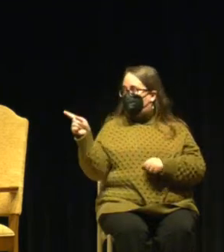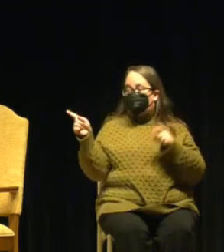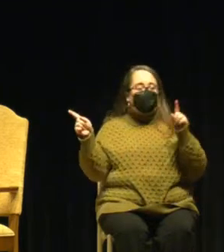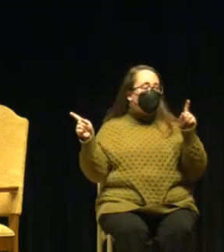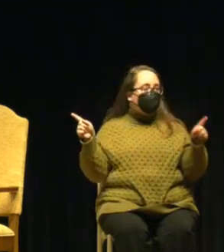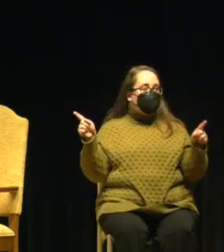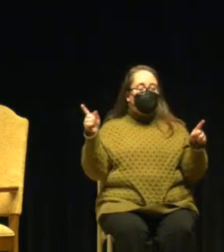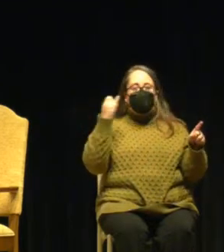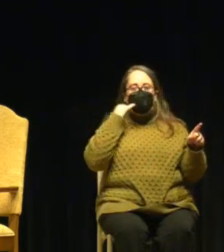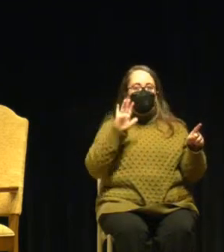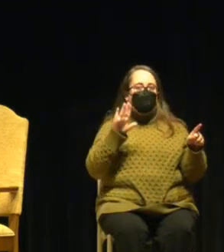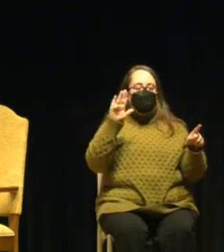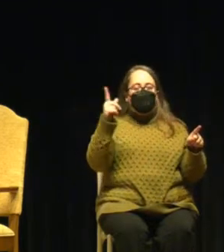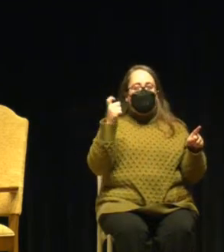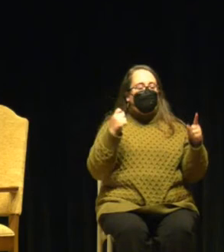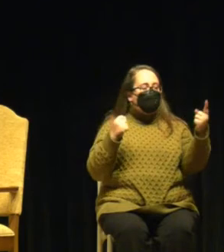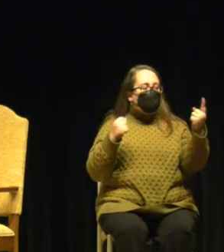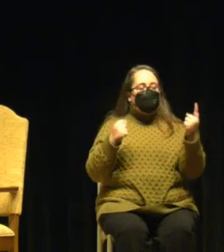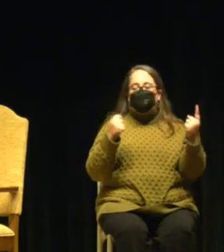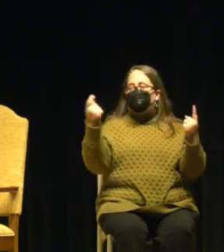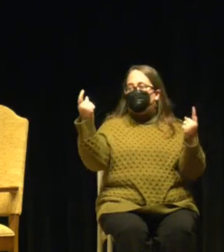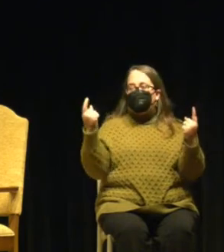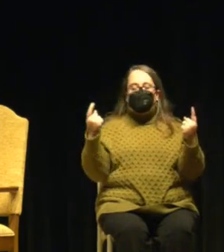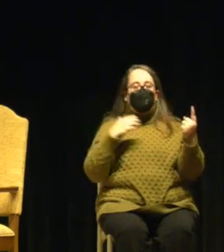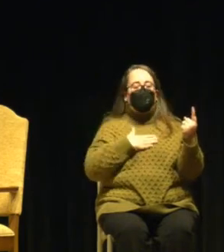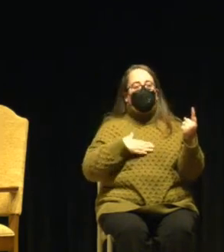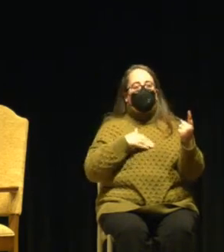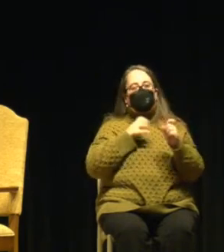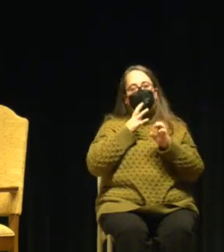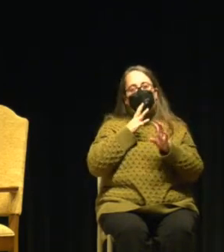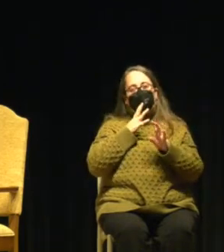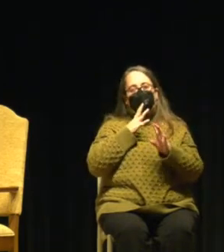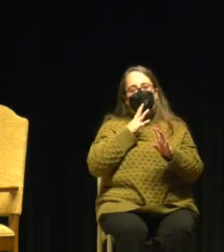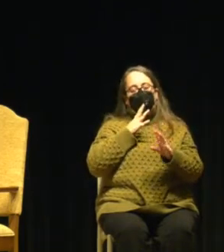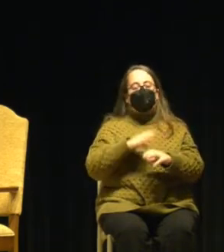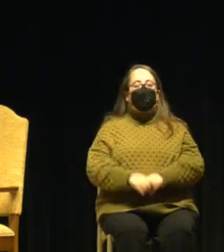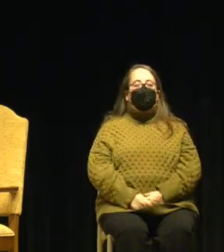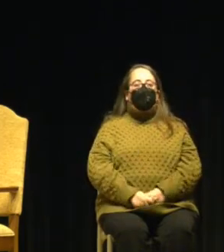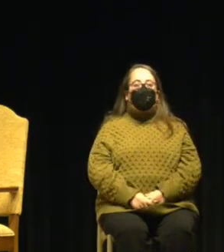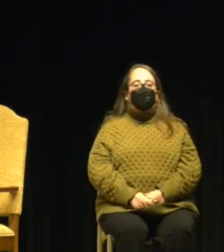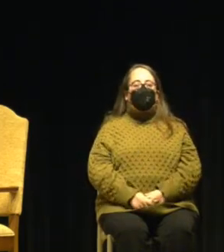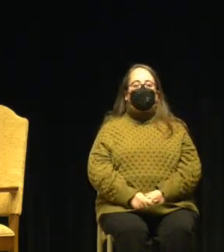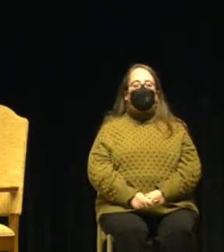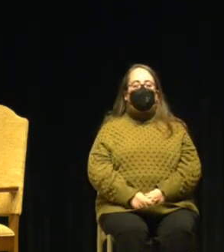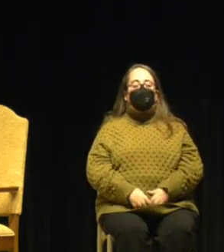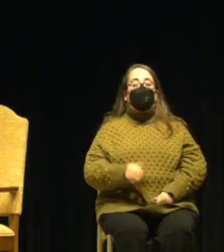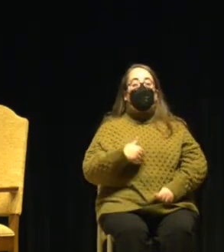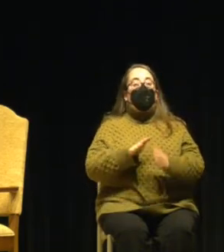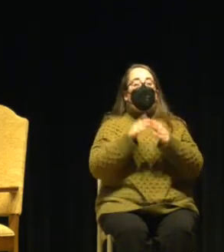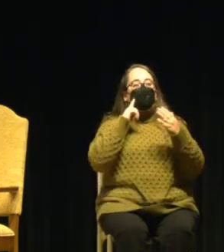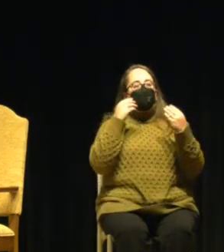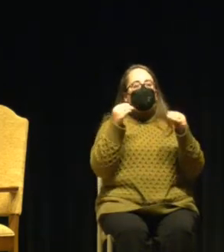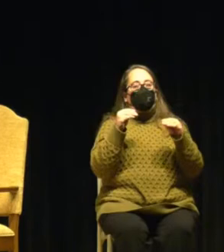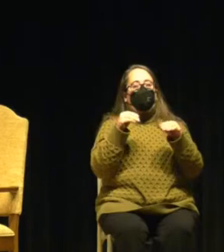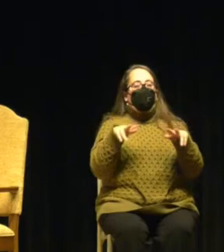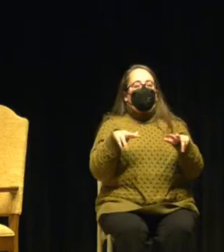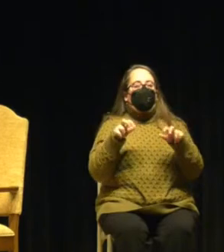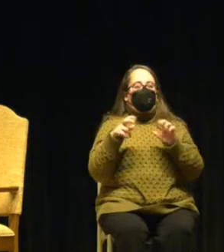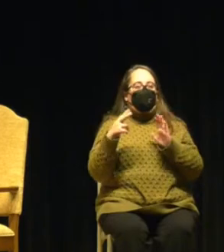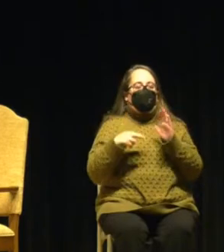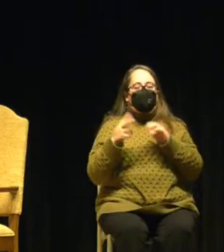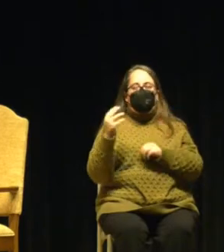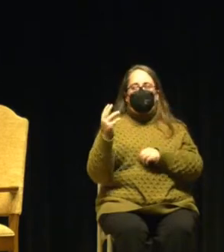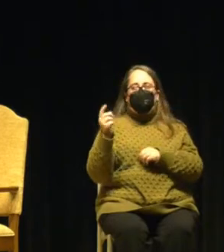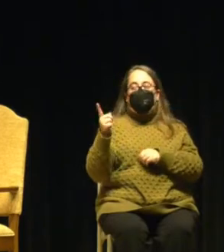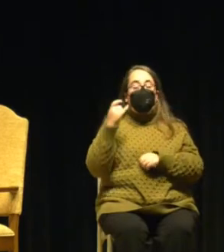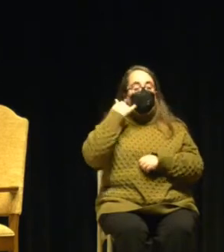have a question, please go up to those audience mics and say your question into them. We have books for sale by Greedy Reads right outside. If you haven't